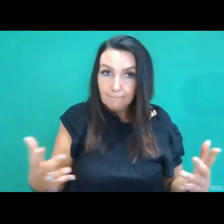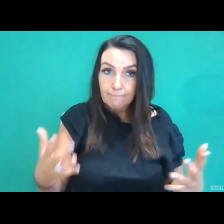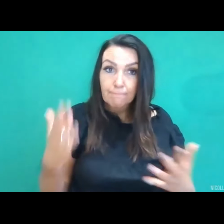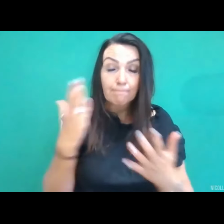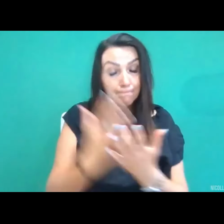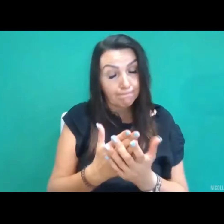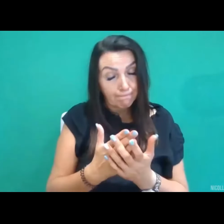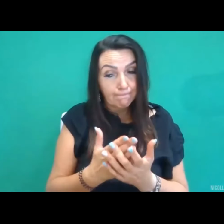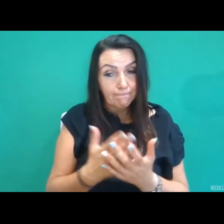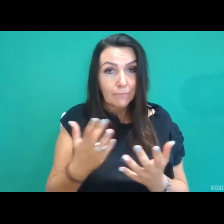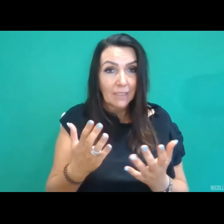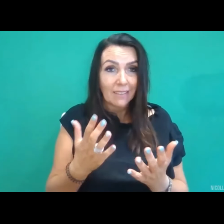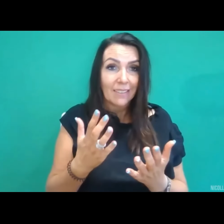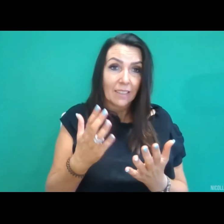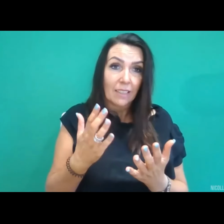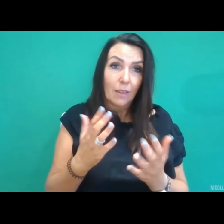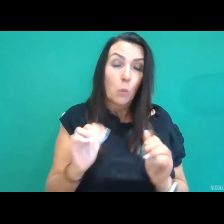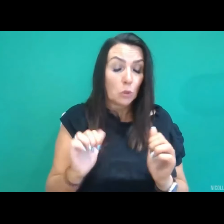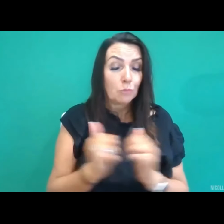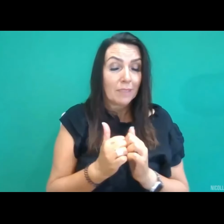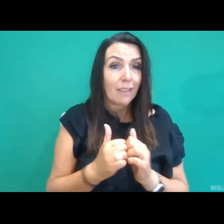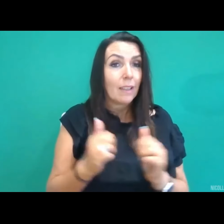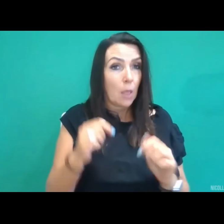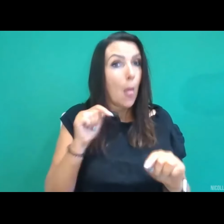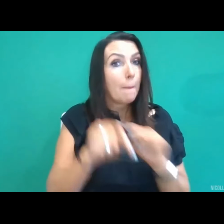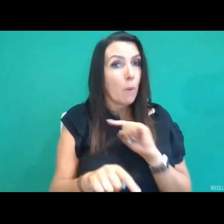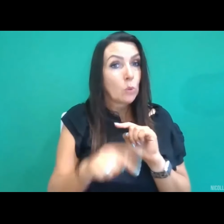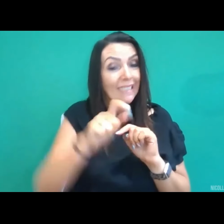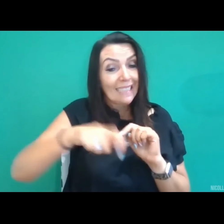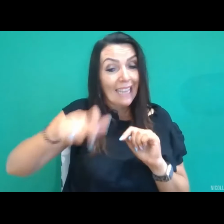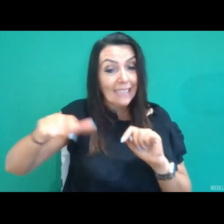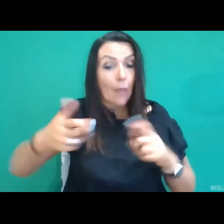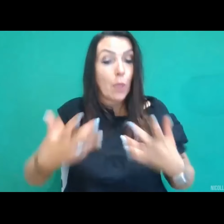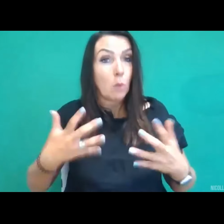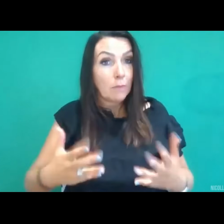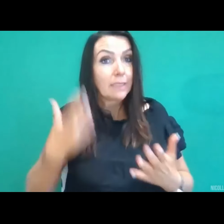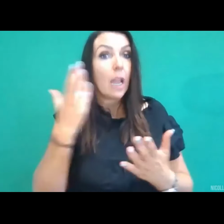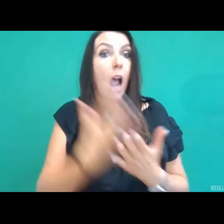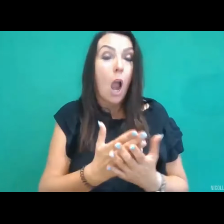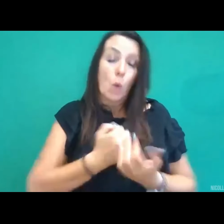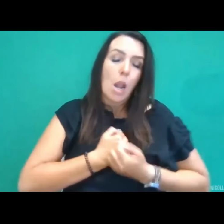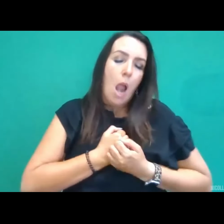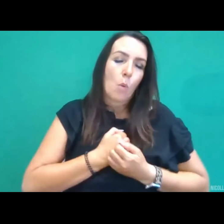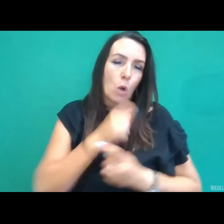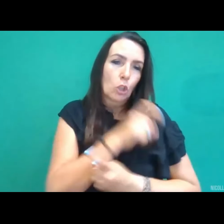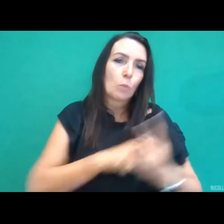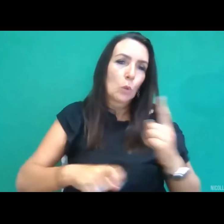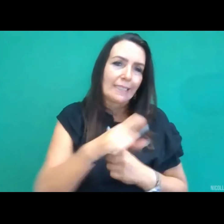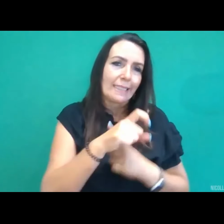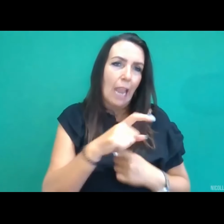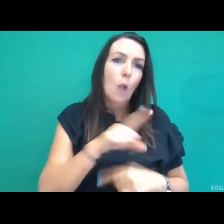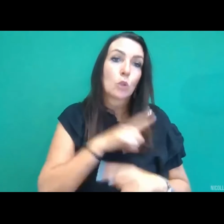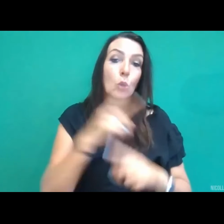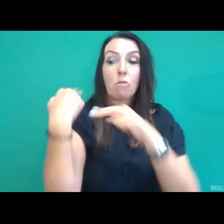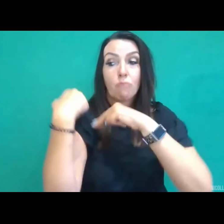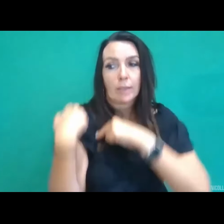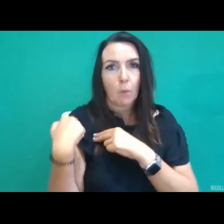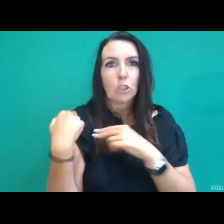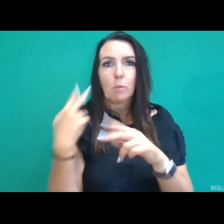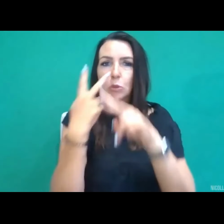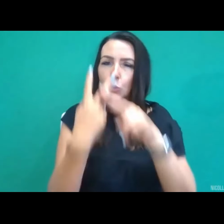and confirming that actually the very large majority of cases at the moment are in our community. And so we have a responsibility to try and look after each